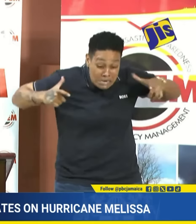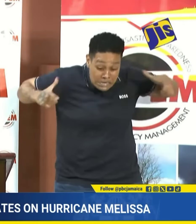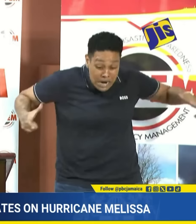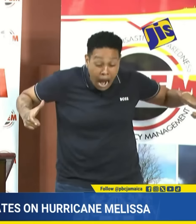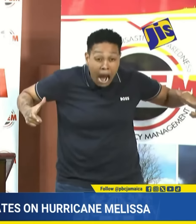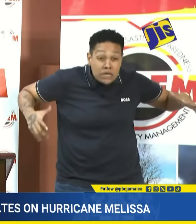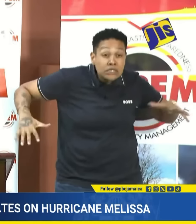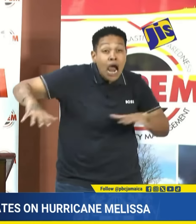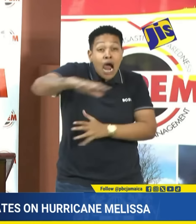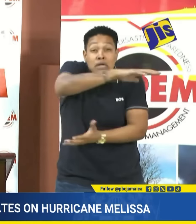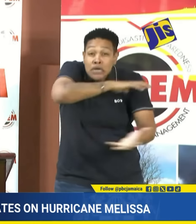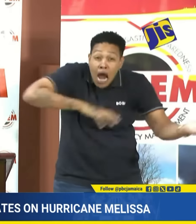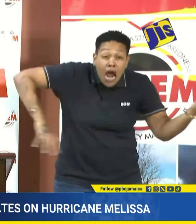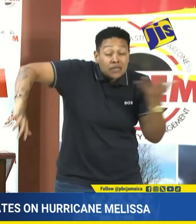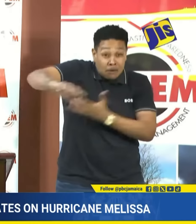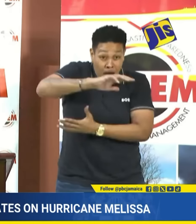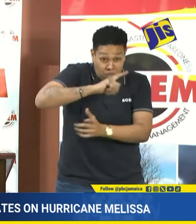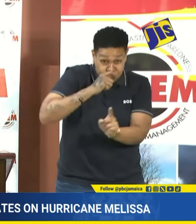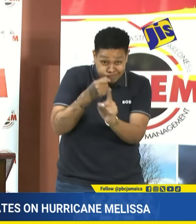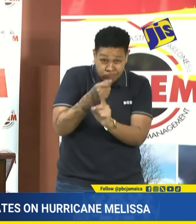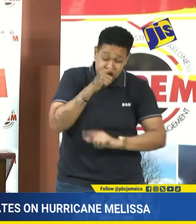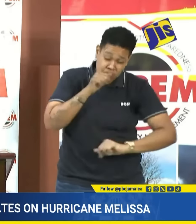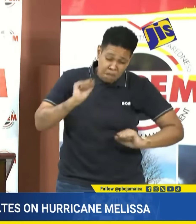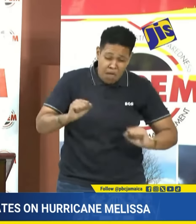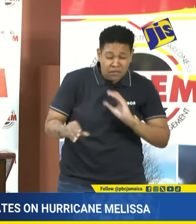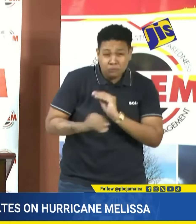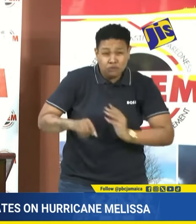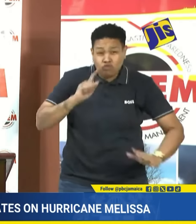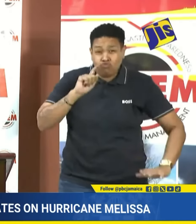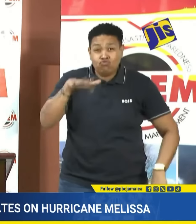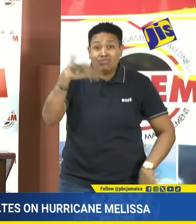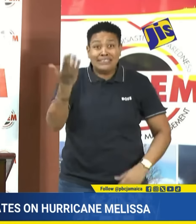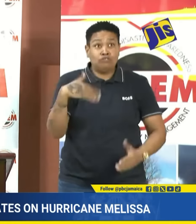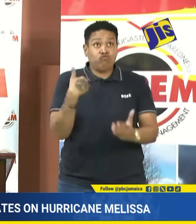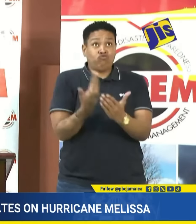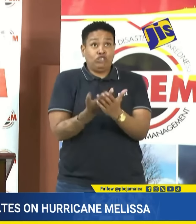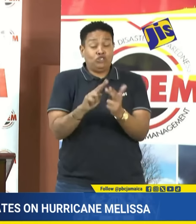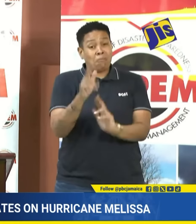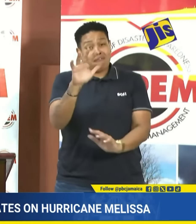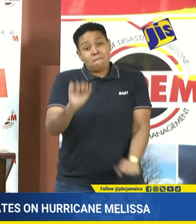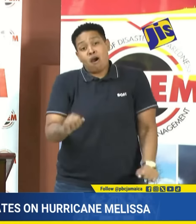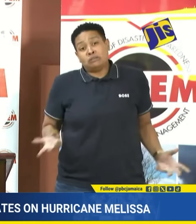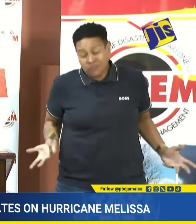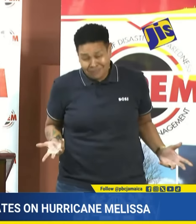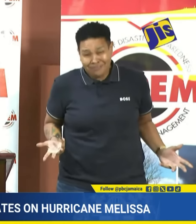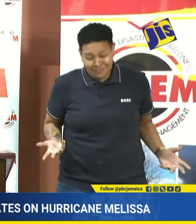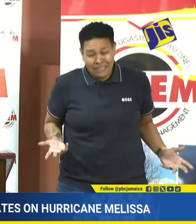hurricane, with the possibility of raising to a Category 5,